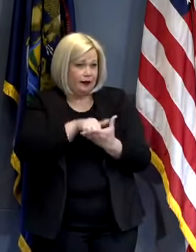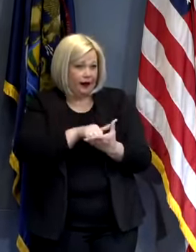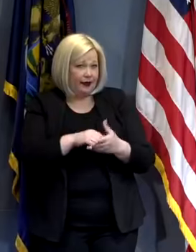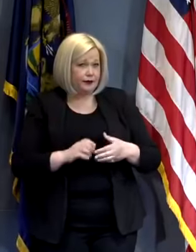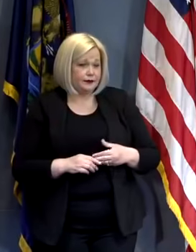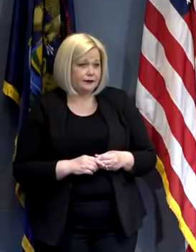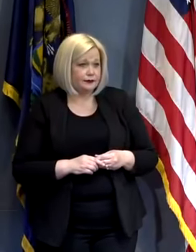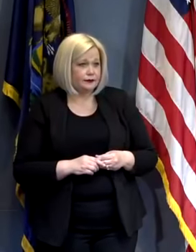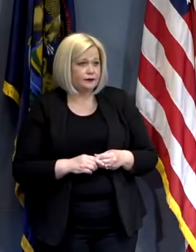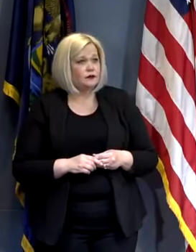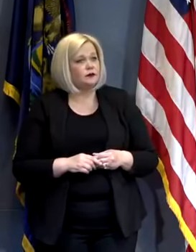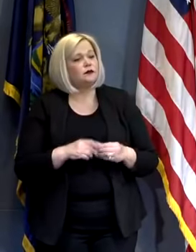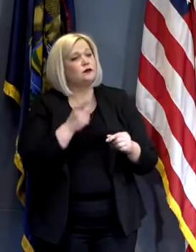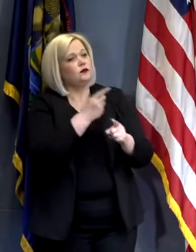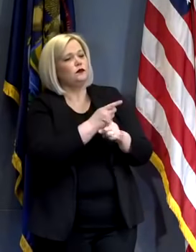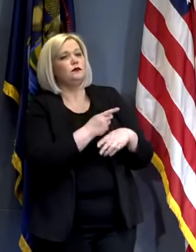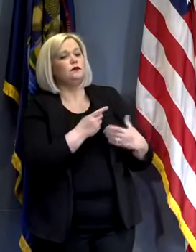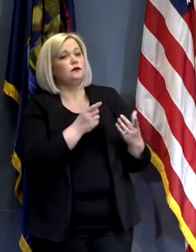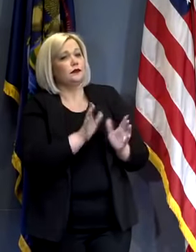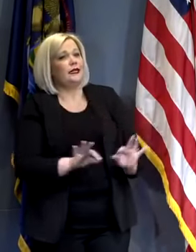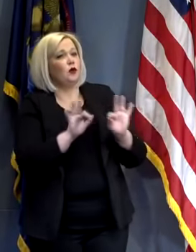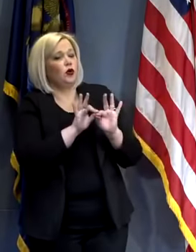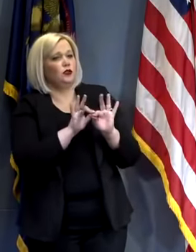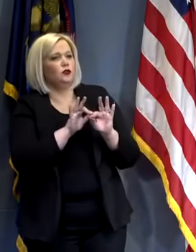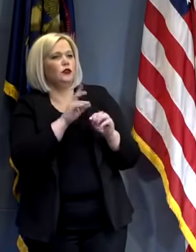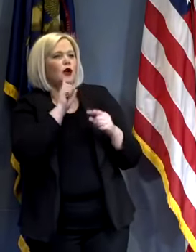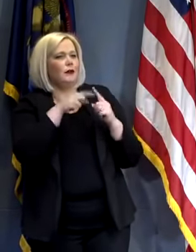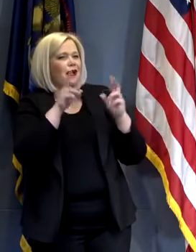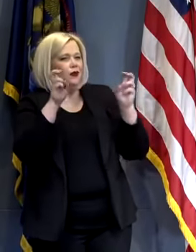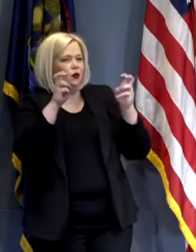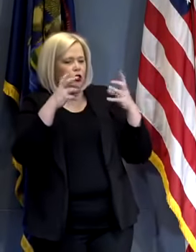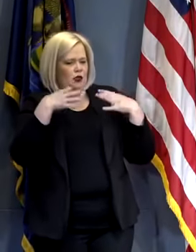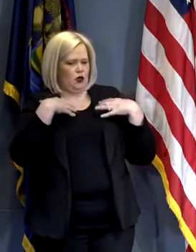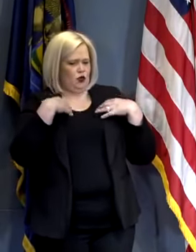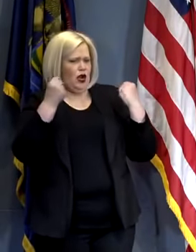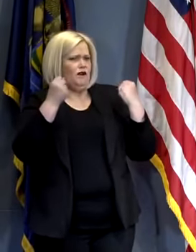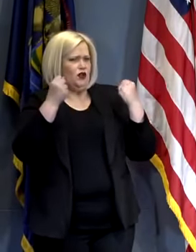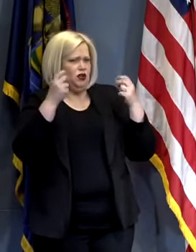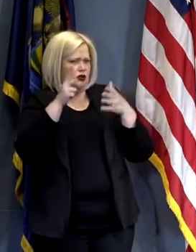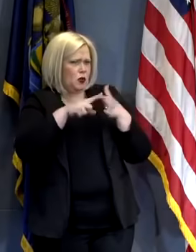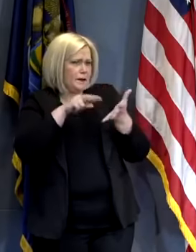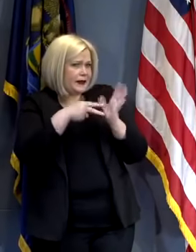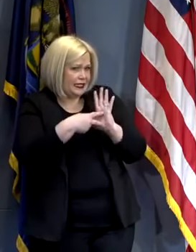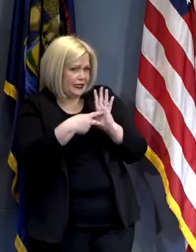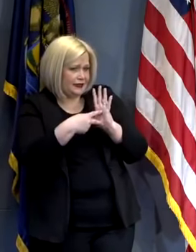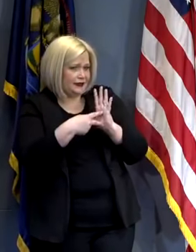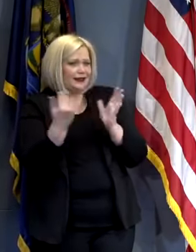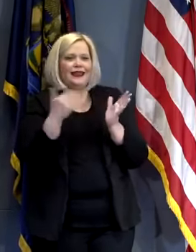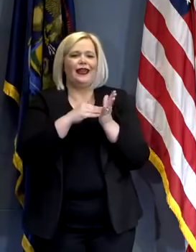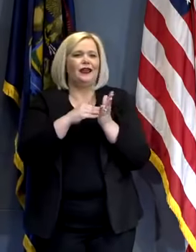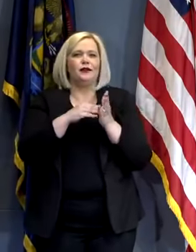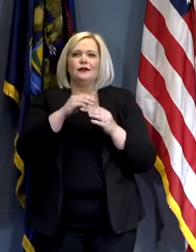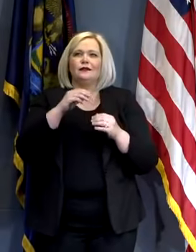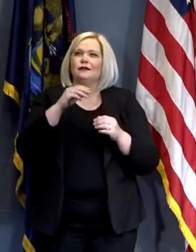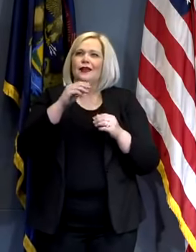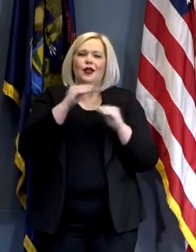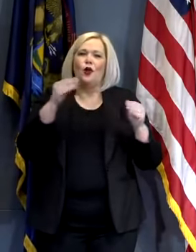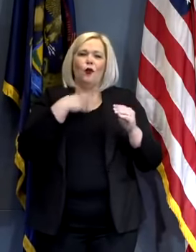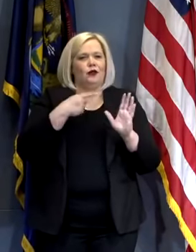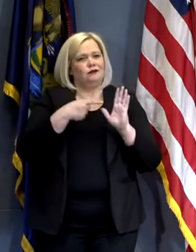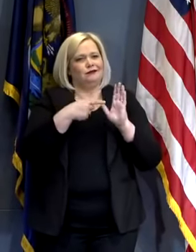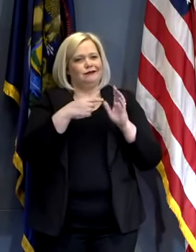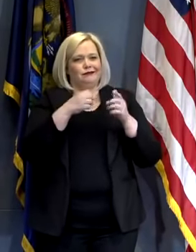Right. So it's important that we talk about what we mean by recovered. And it's, to be honest, there is no official guidance on what it means to recover